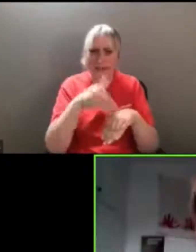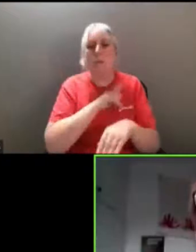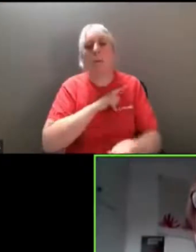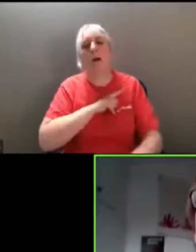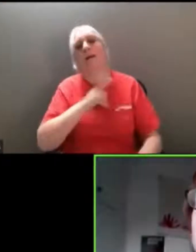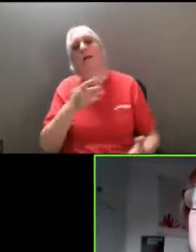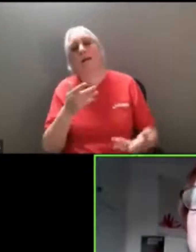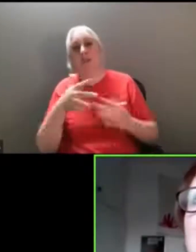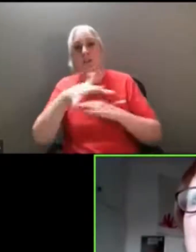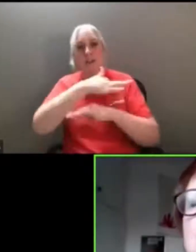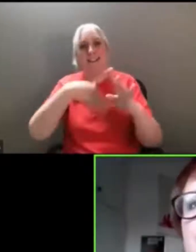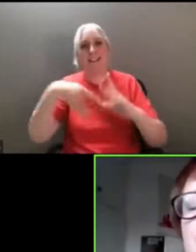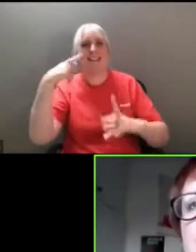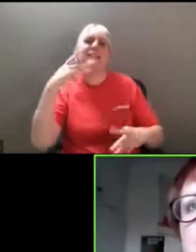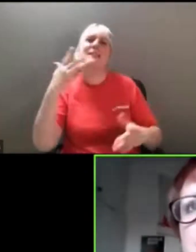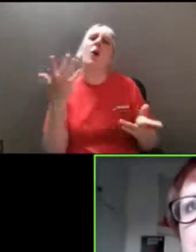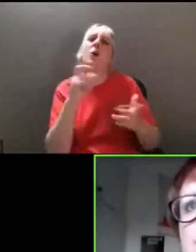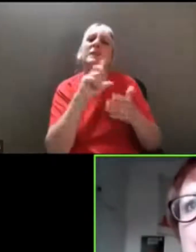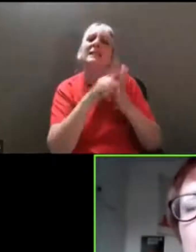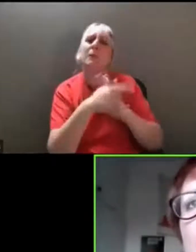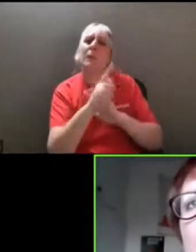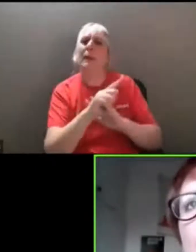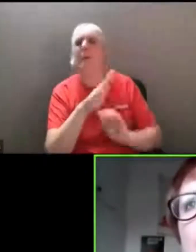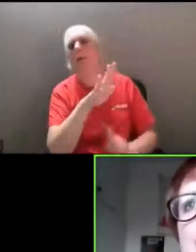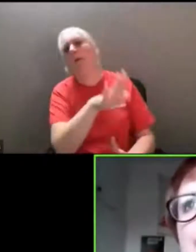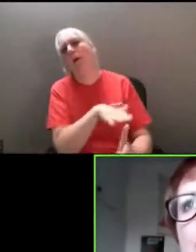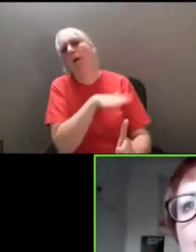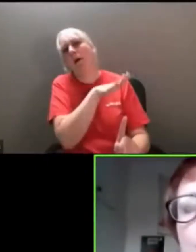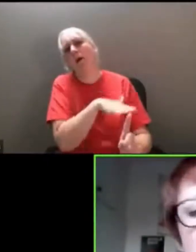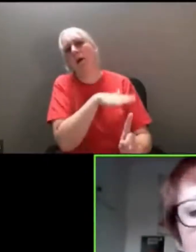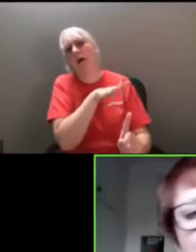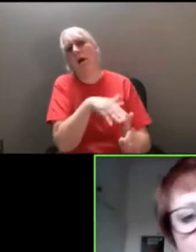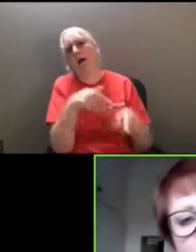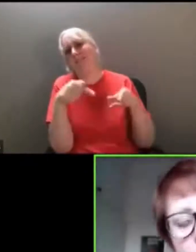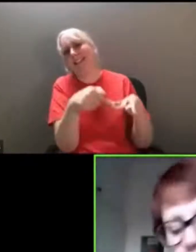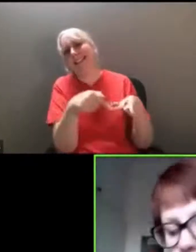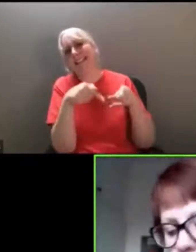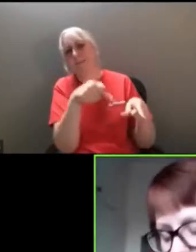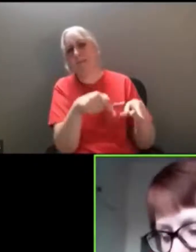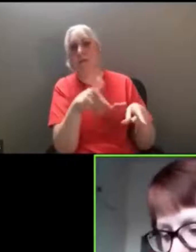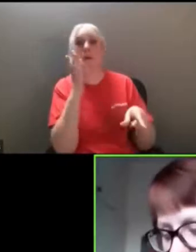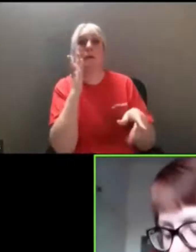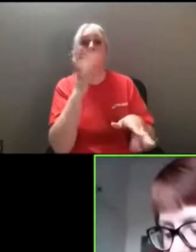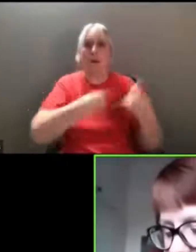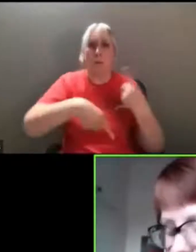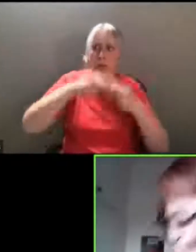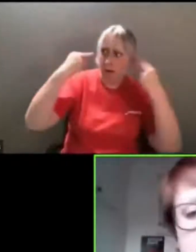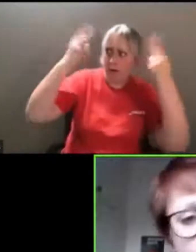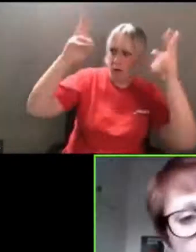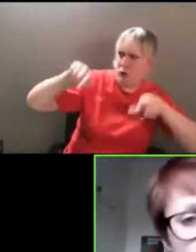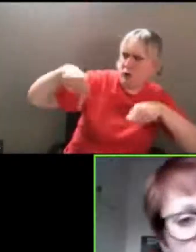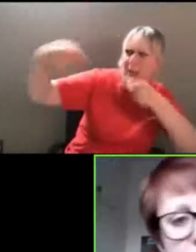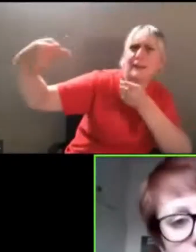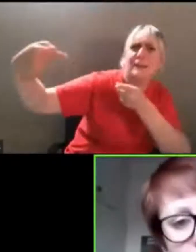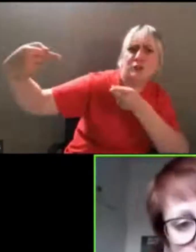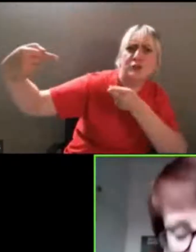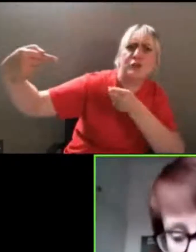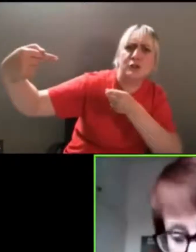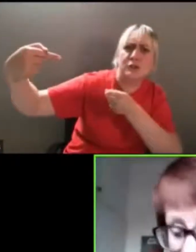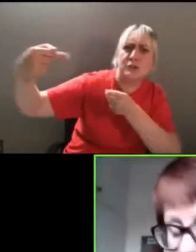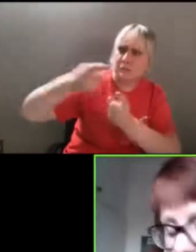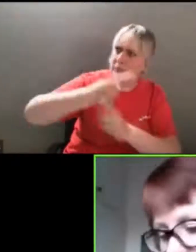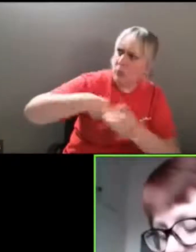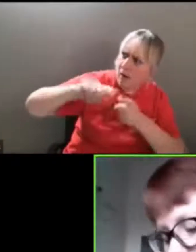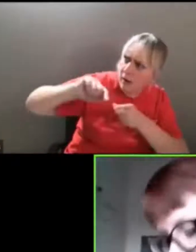as, passive victims. And when we challenge that and we do things where we're taking the